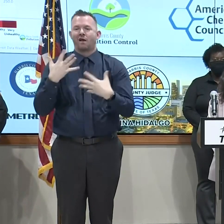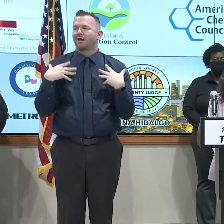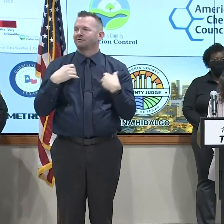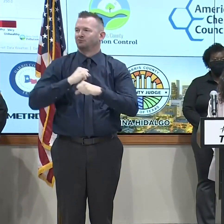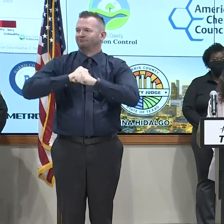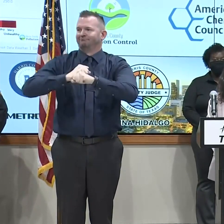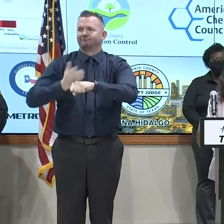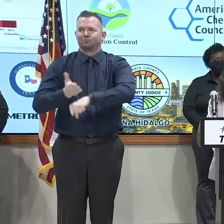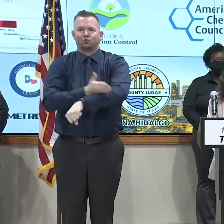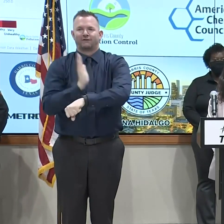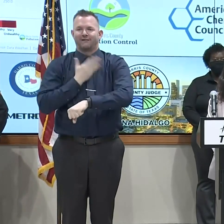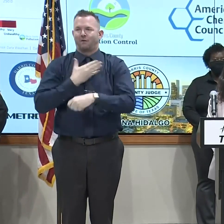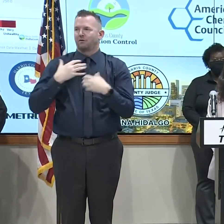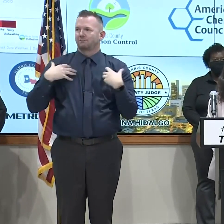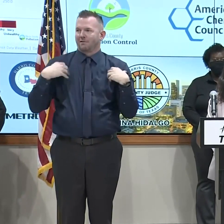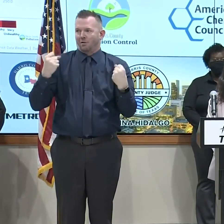years.